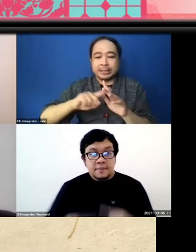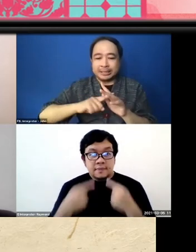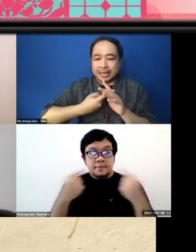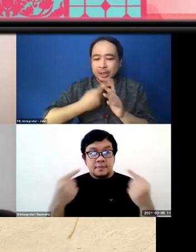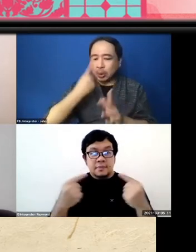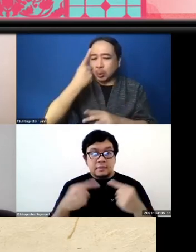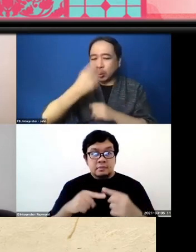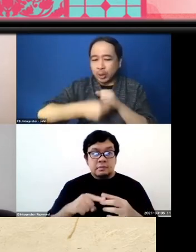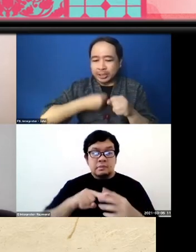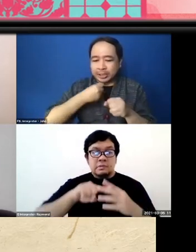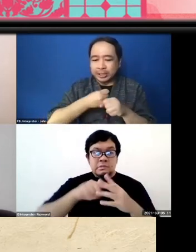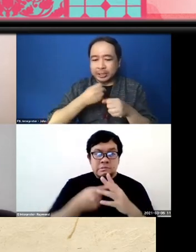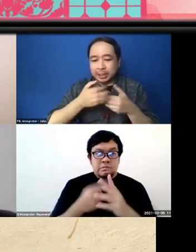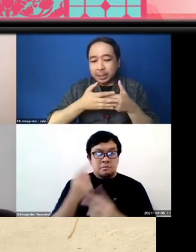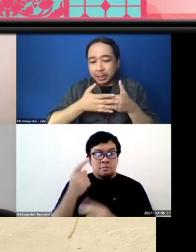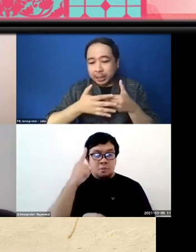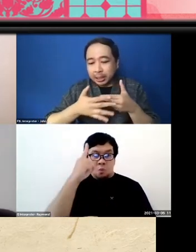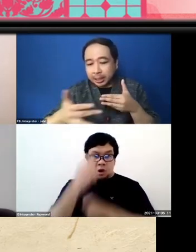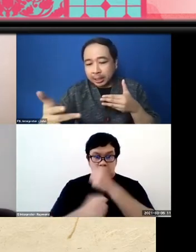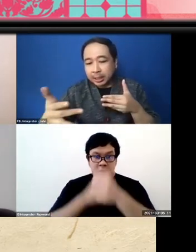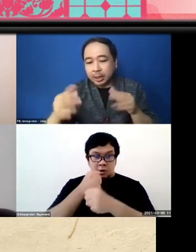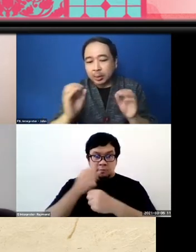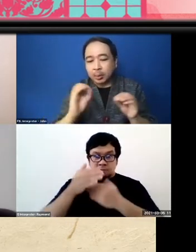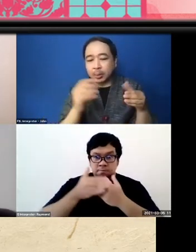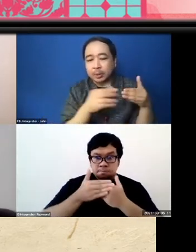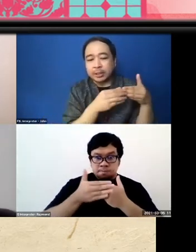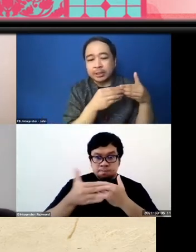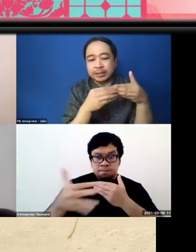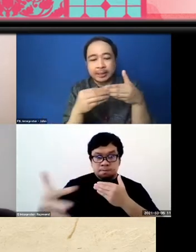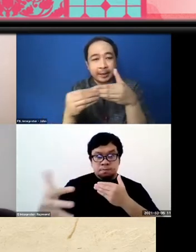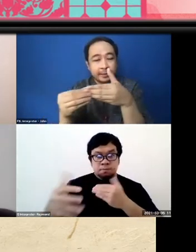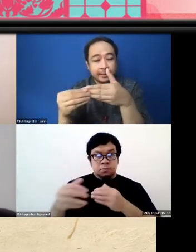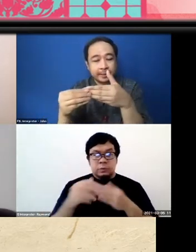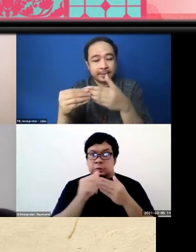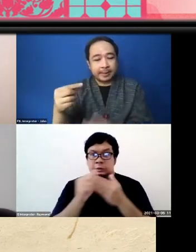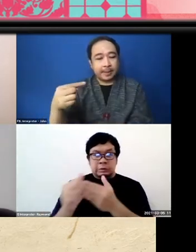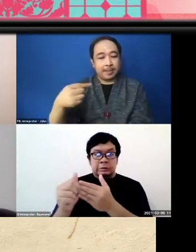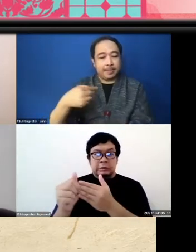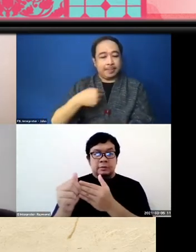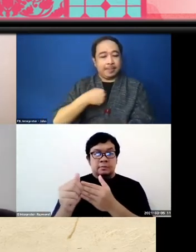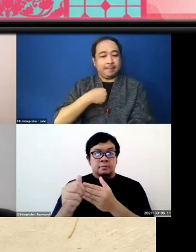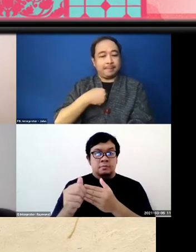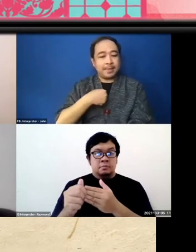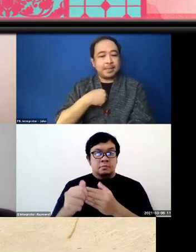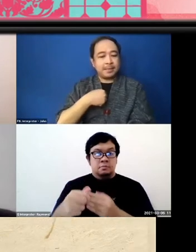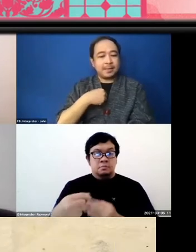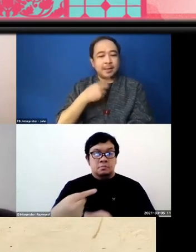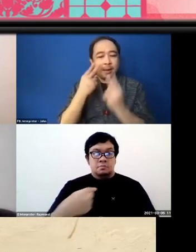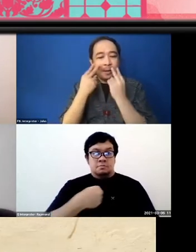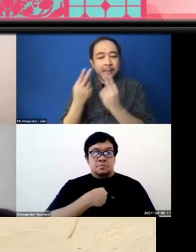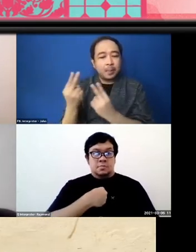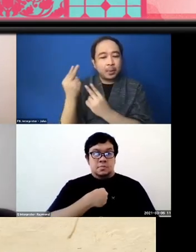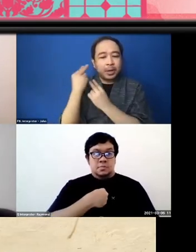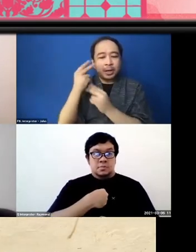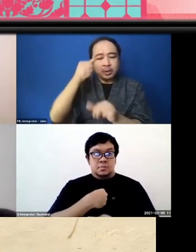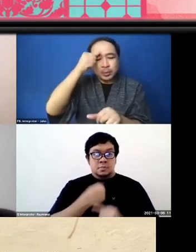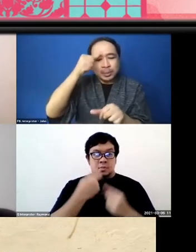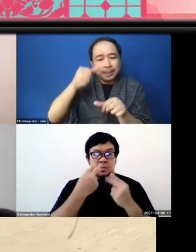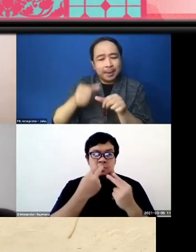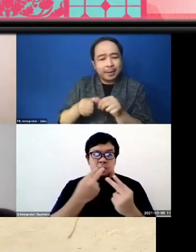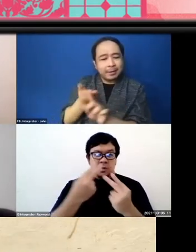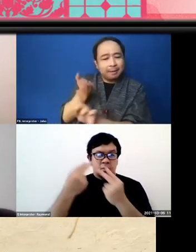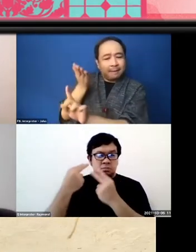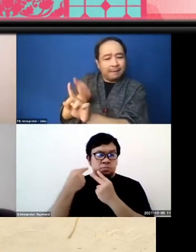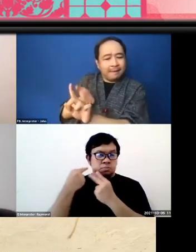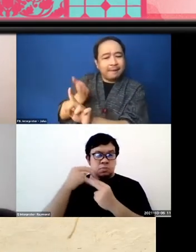without direction. Me and Inamorado gone unrecognized. Him, a